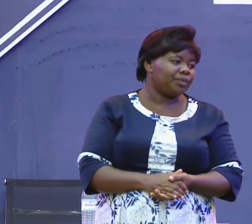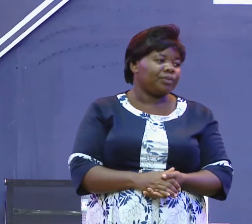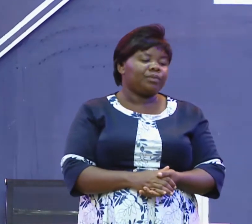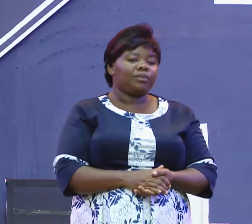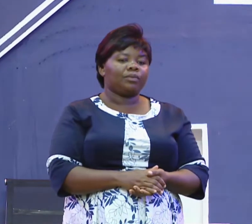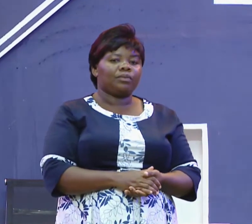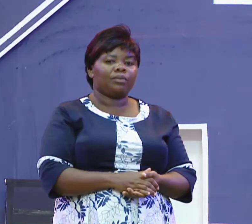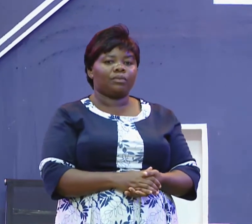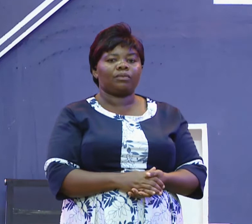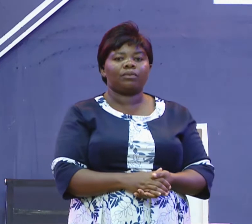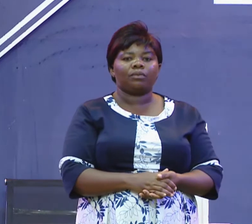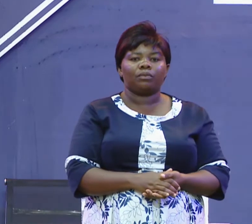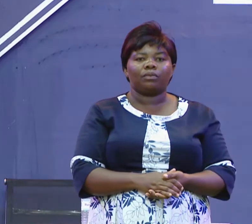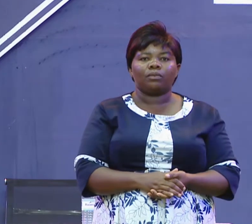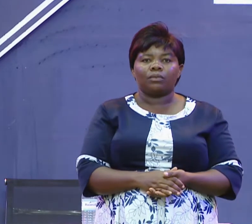12 olunyiriri.